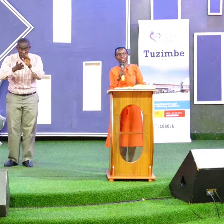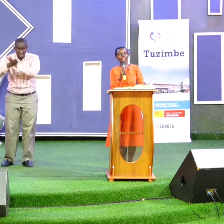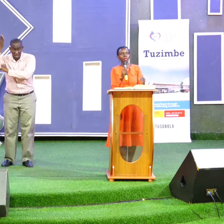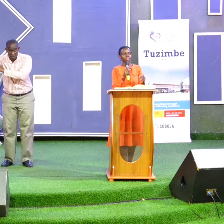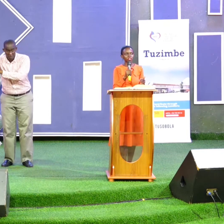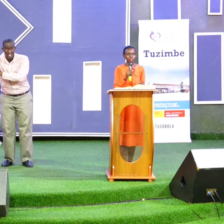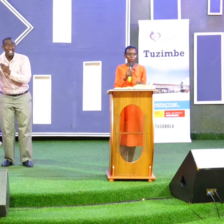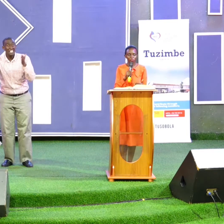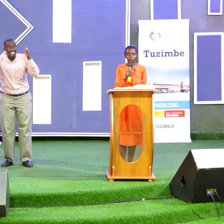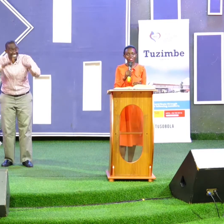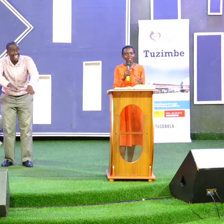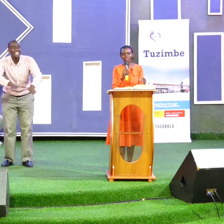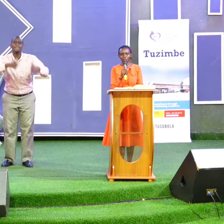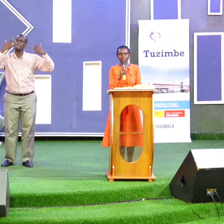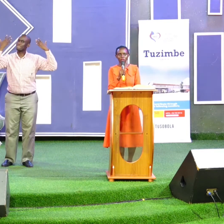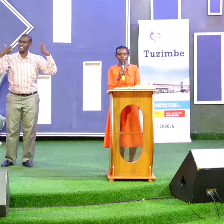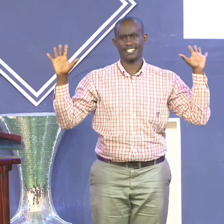But yet their relationship with God